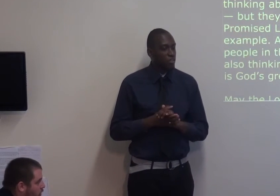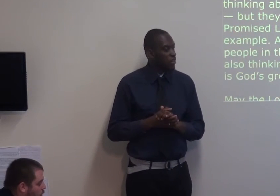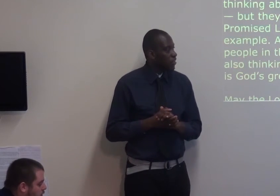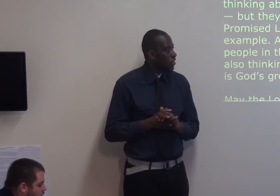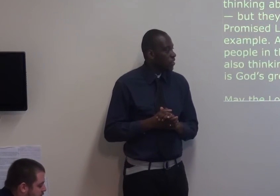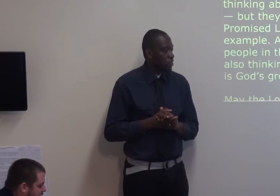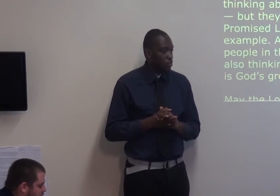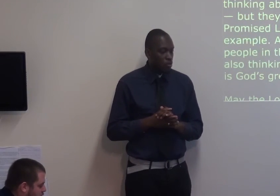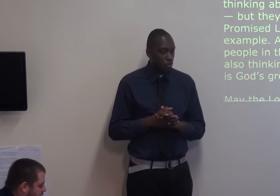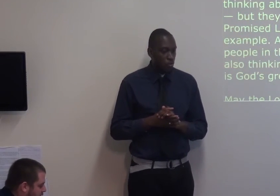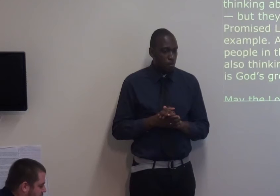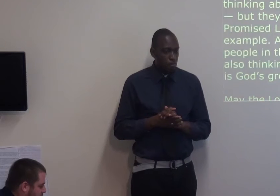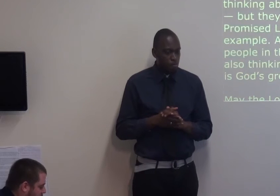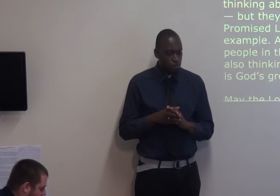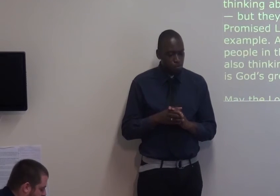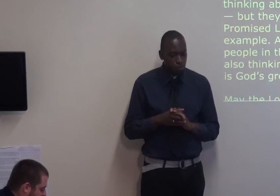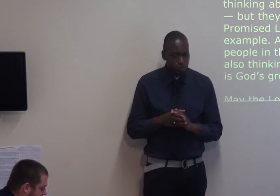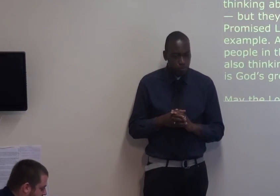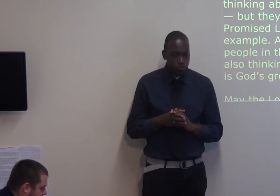All those people were thinking about the promised land.